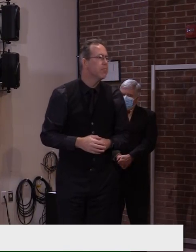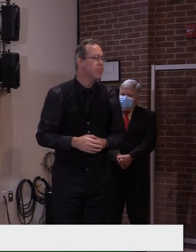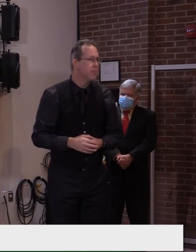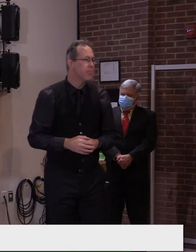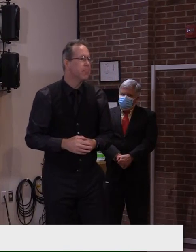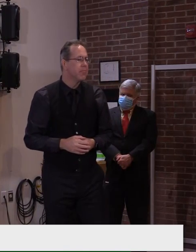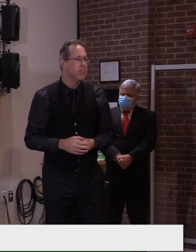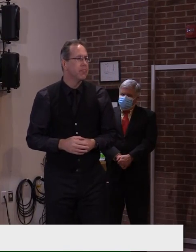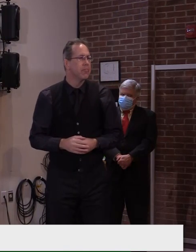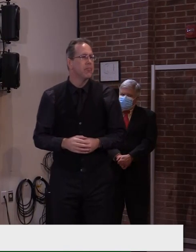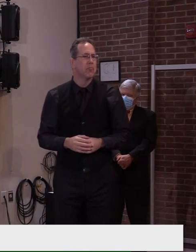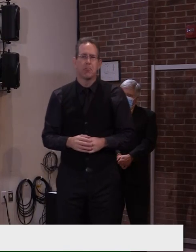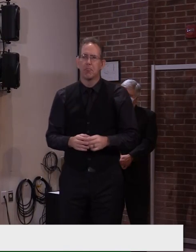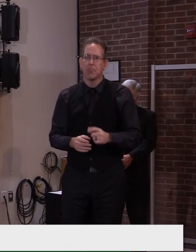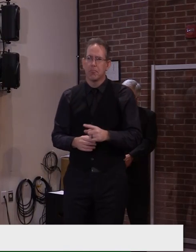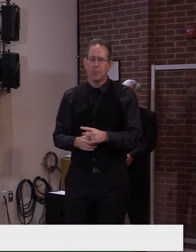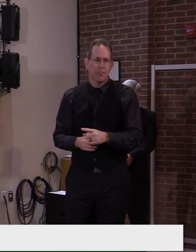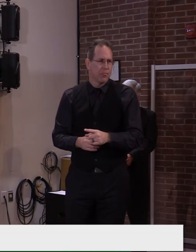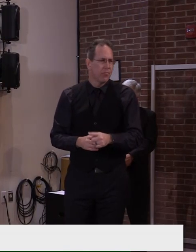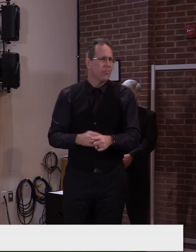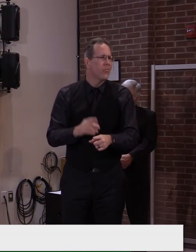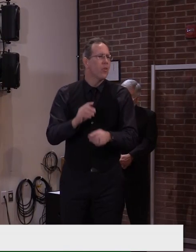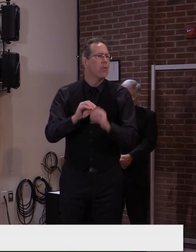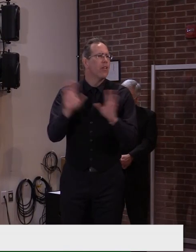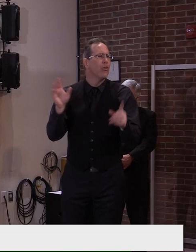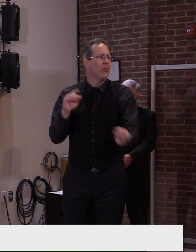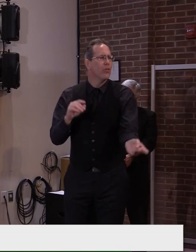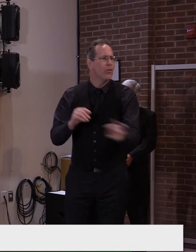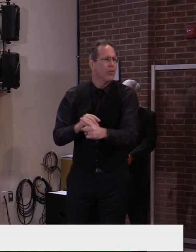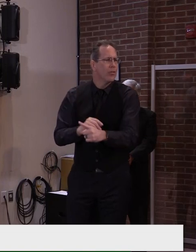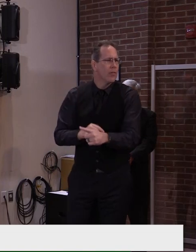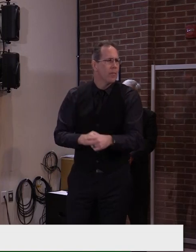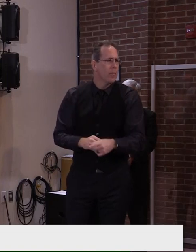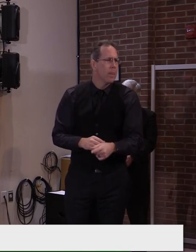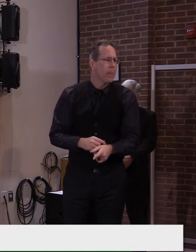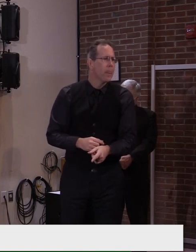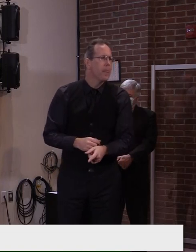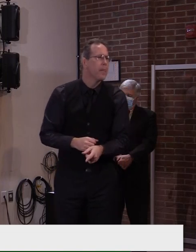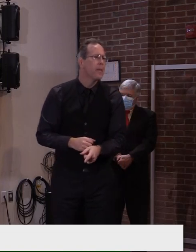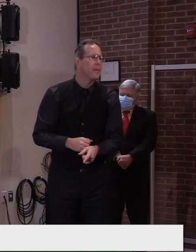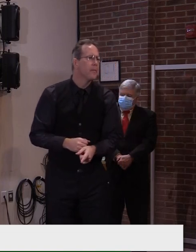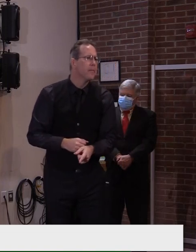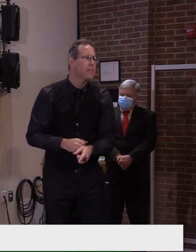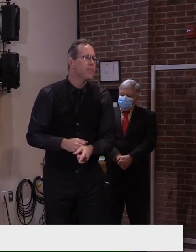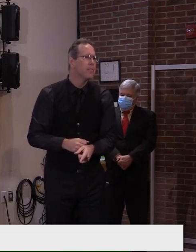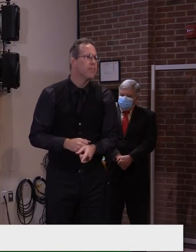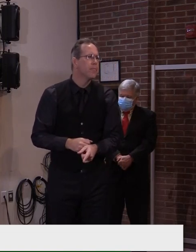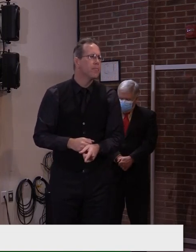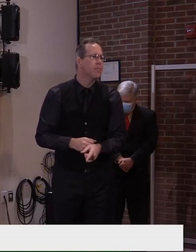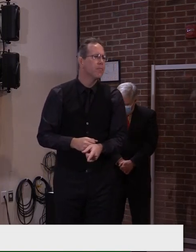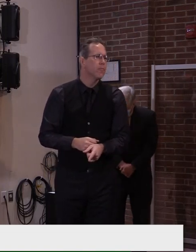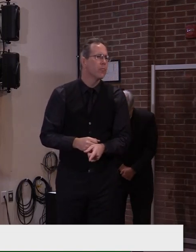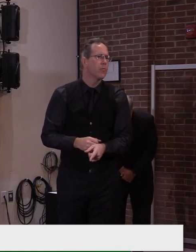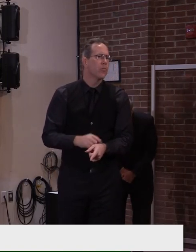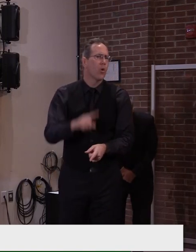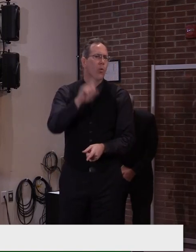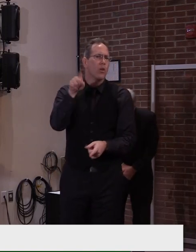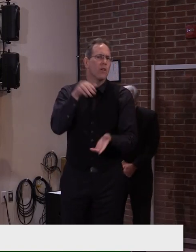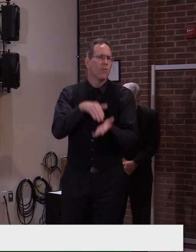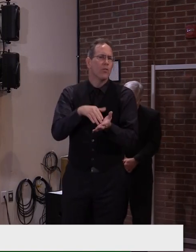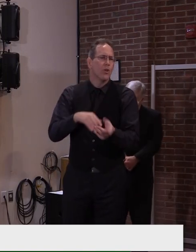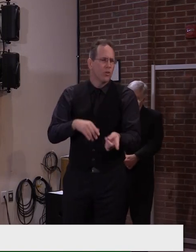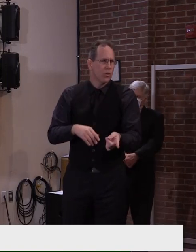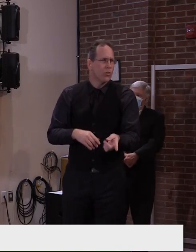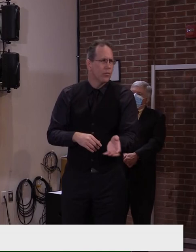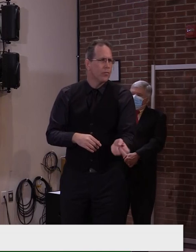that's clearly something that we could be informing people of too. I'm wondering, maybe this is a Dr. Levine question, are we confident enough of the results of